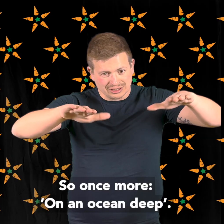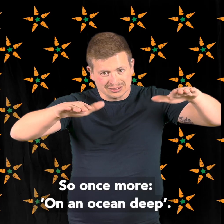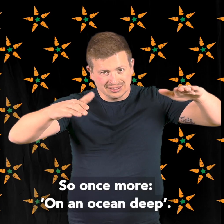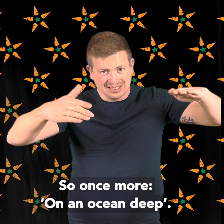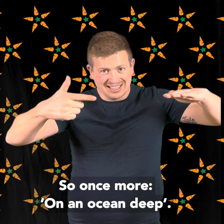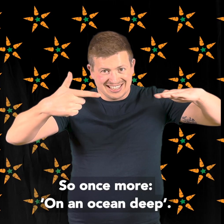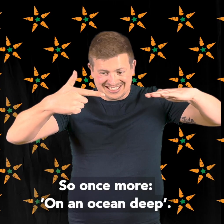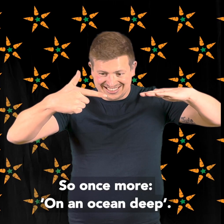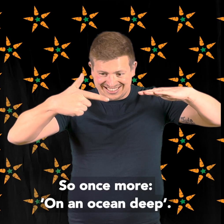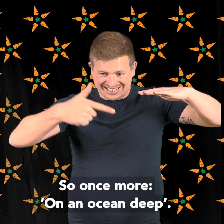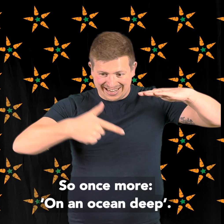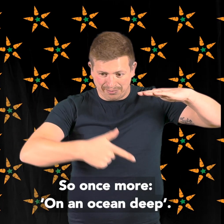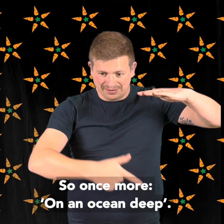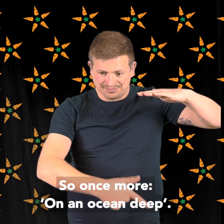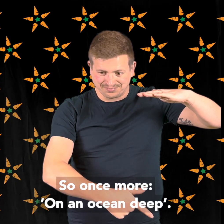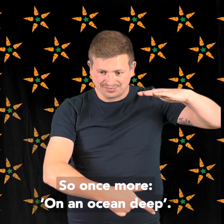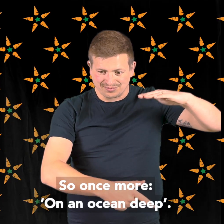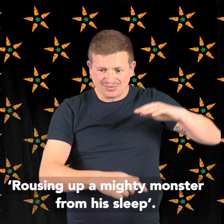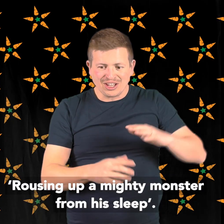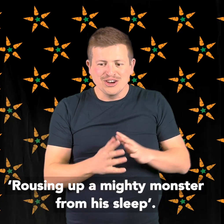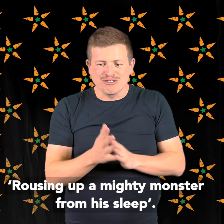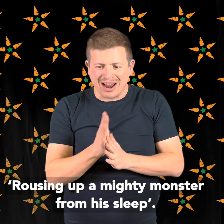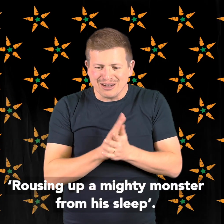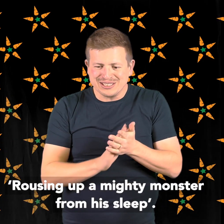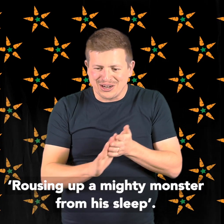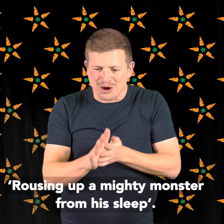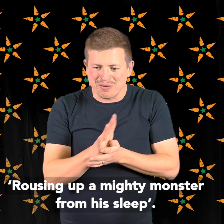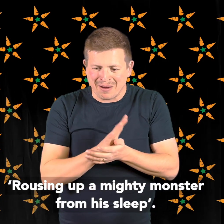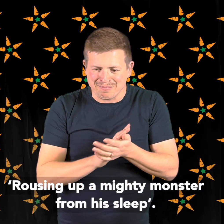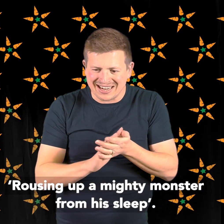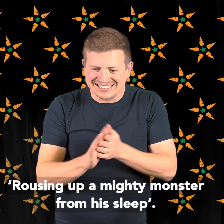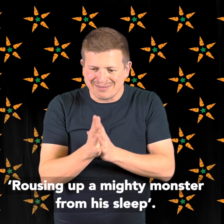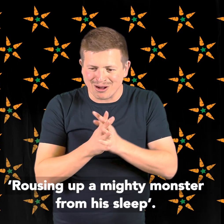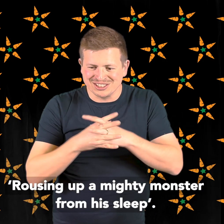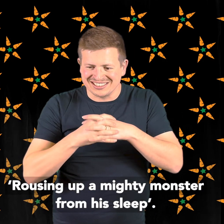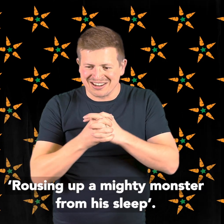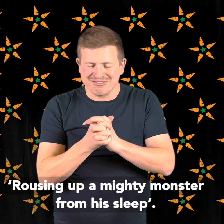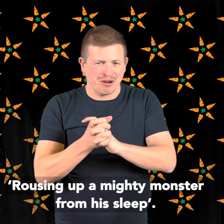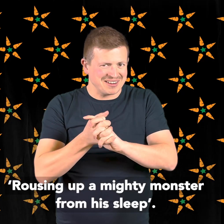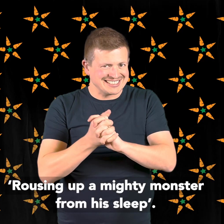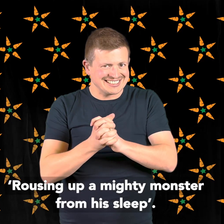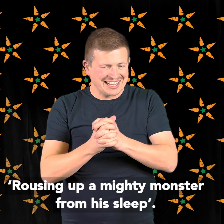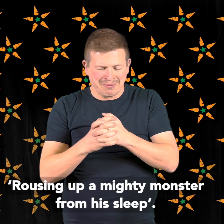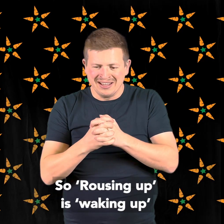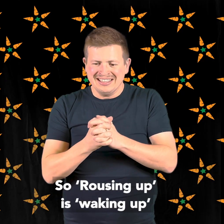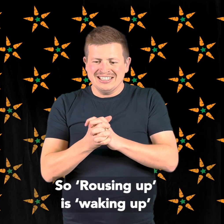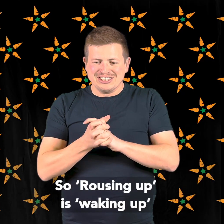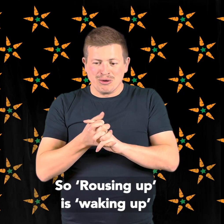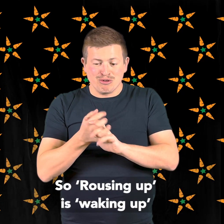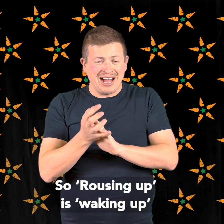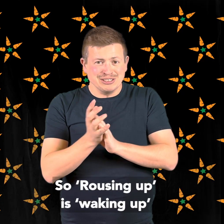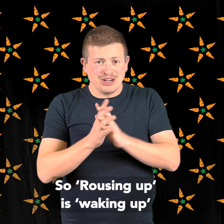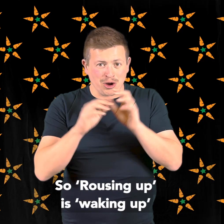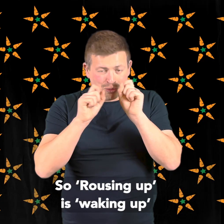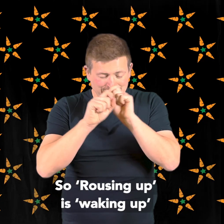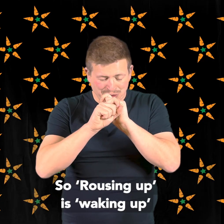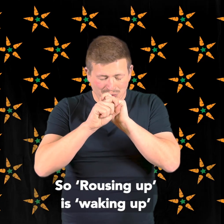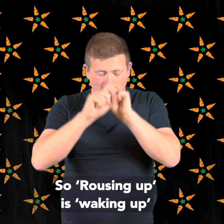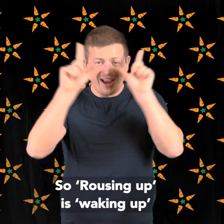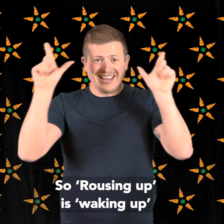ocean deep. Rousing up a mighty monster from his sleep. So rousing up, we do waking